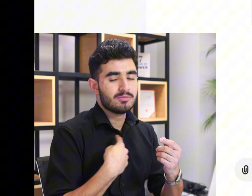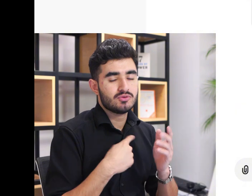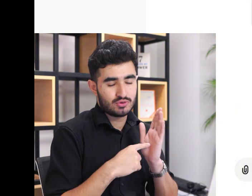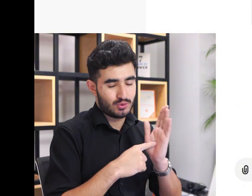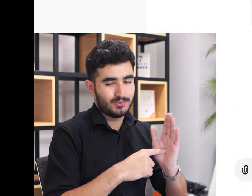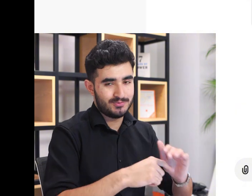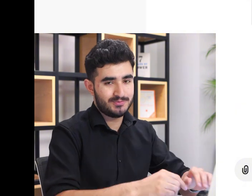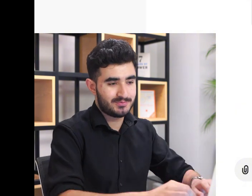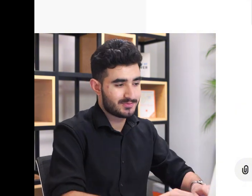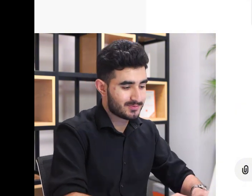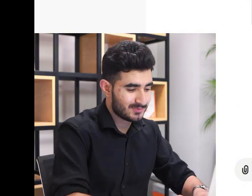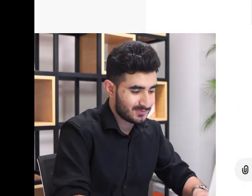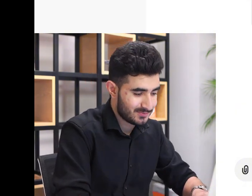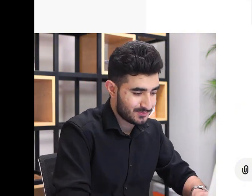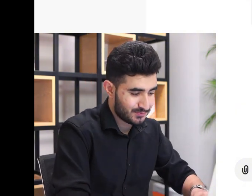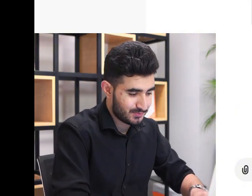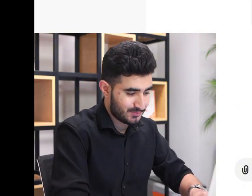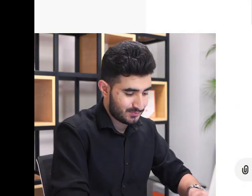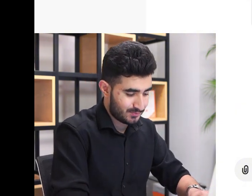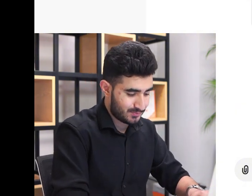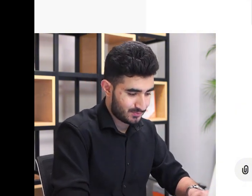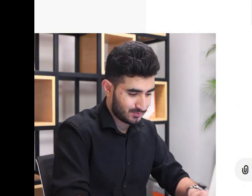Let's start with a prompt.